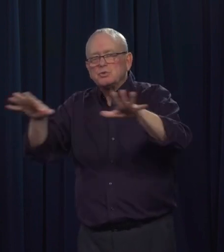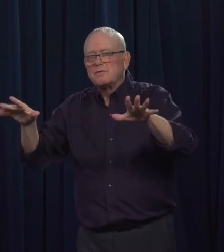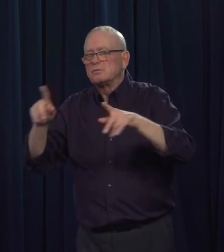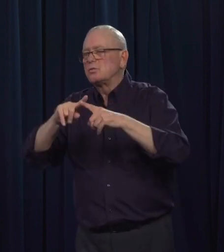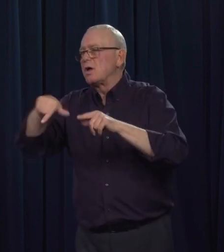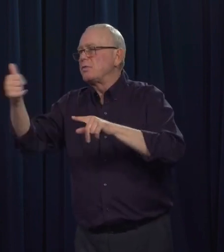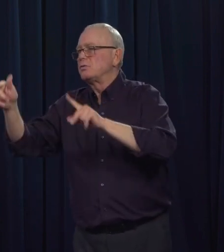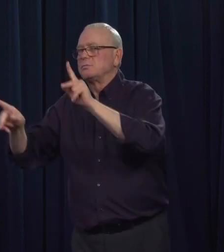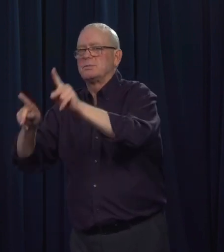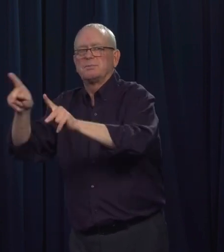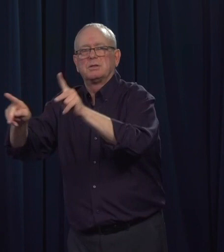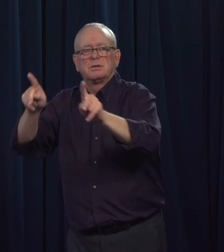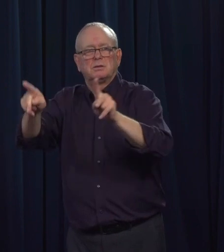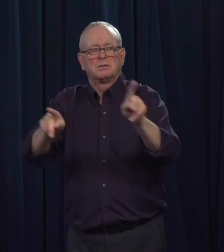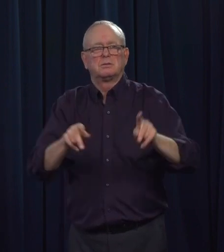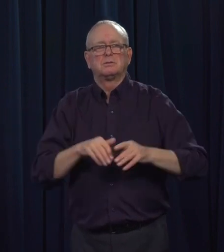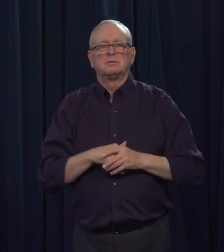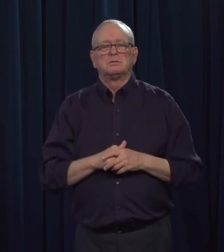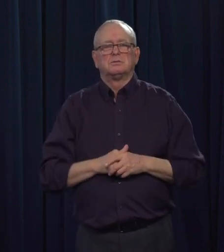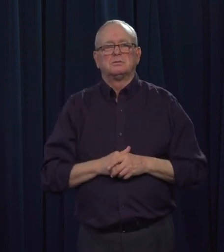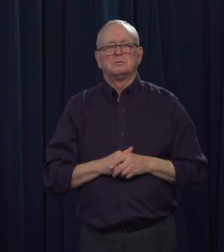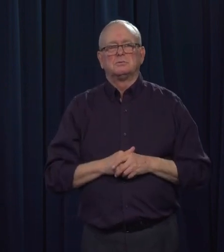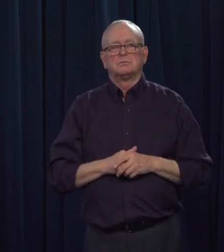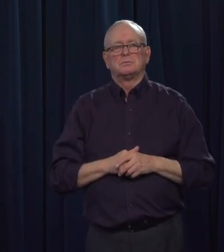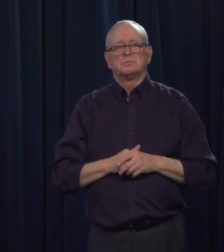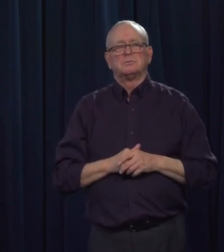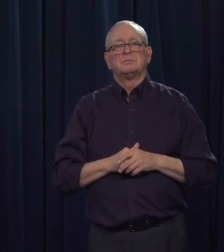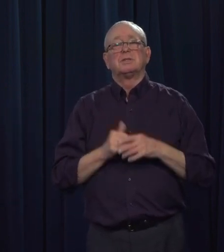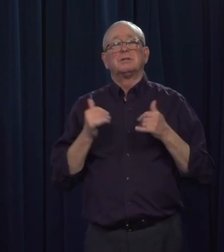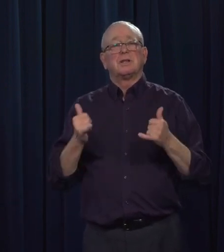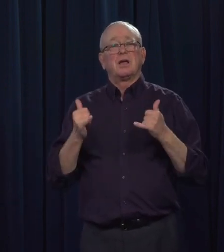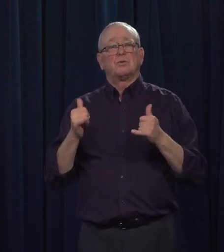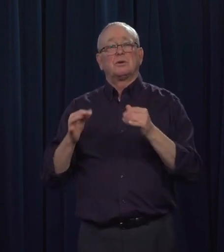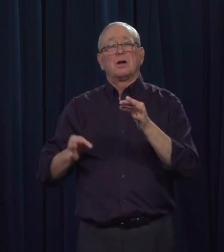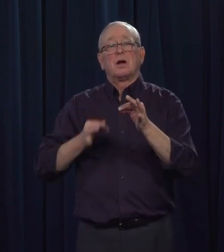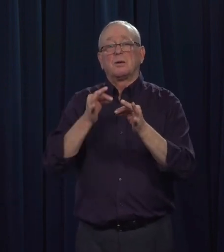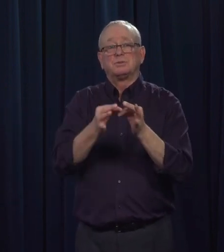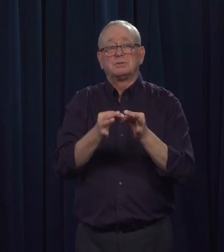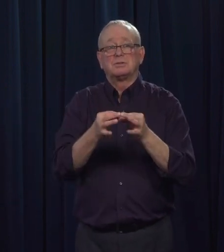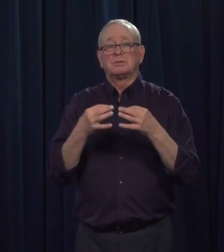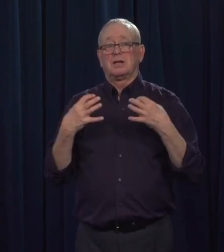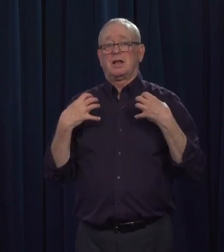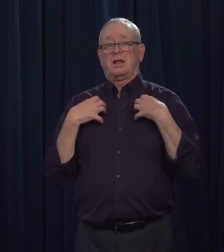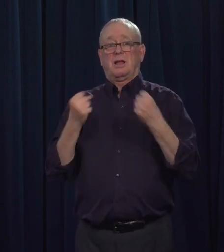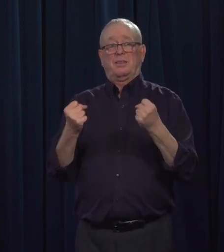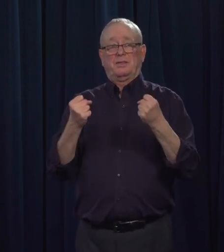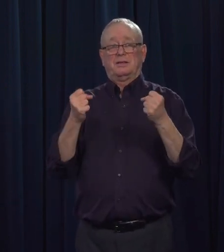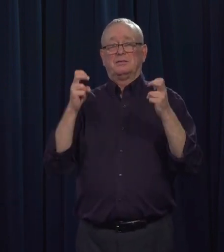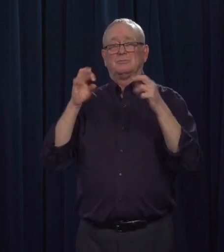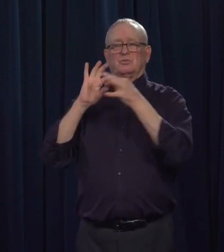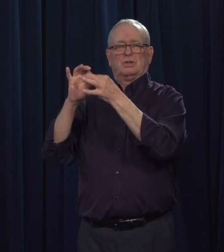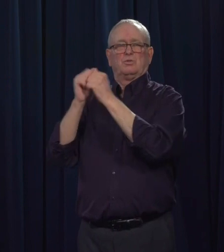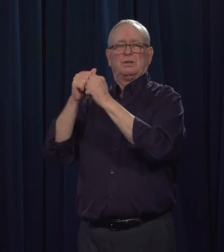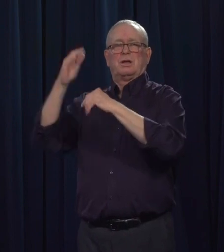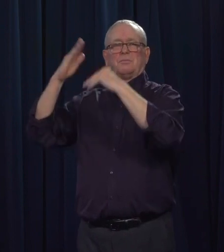to give you an update on some of the work occurring in our health facilities to make sure our health system is ready to